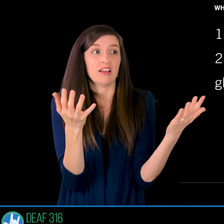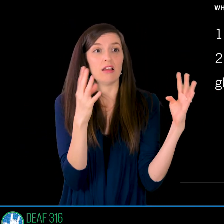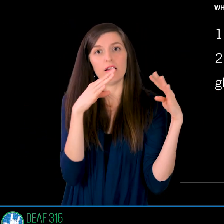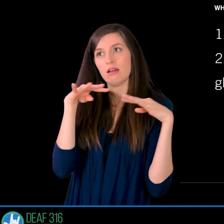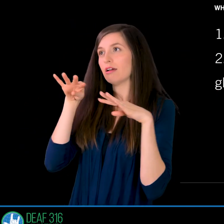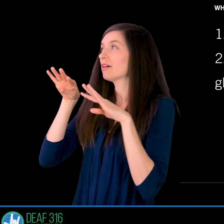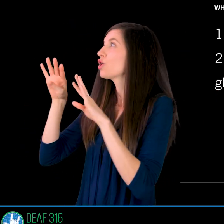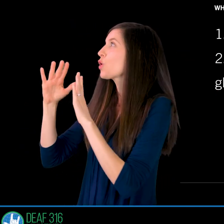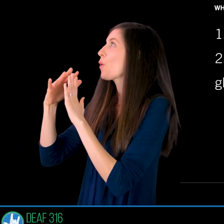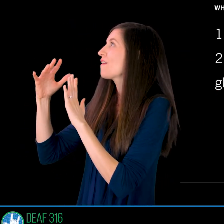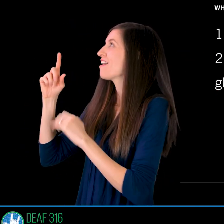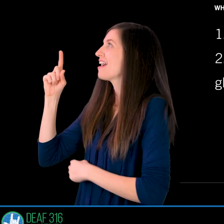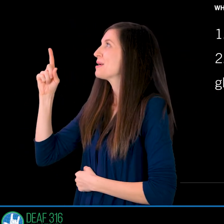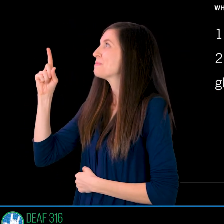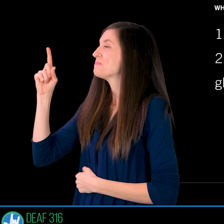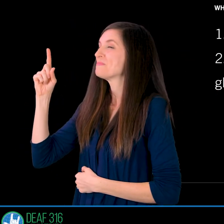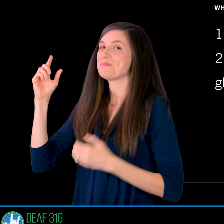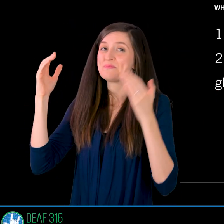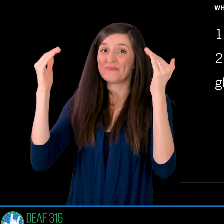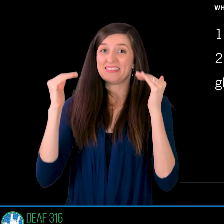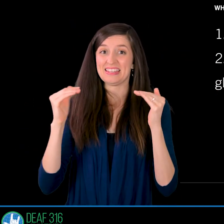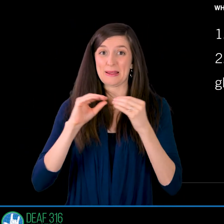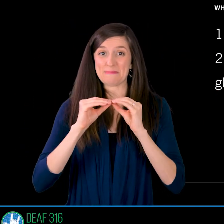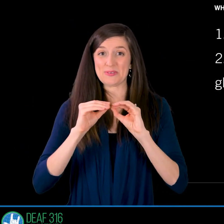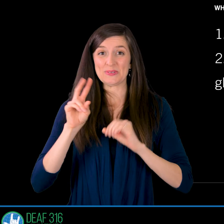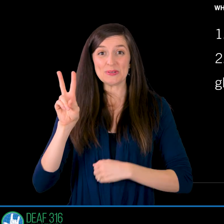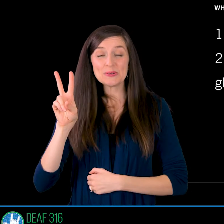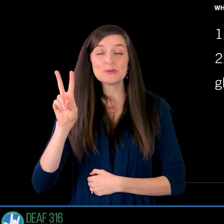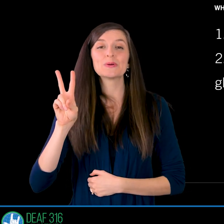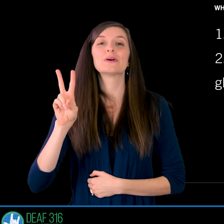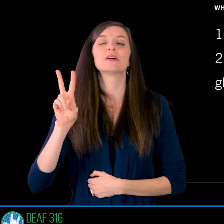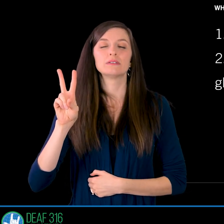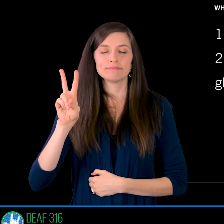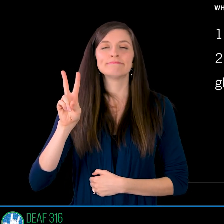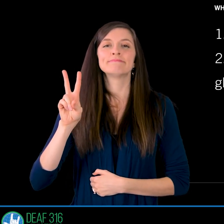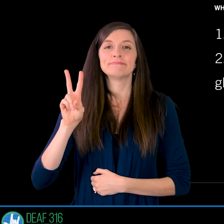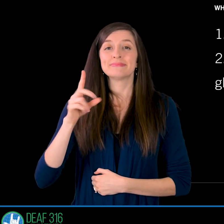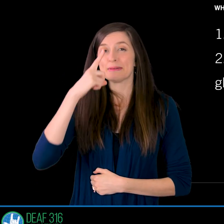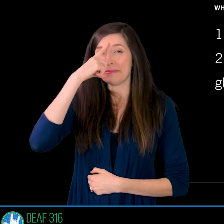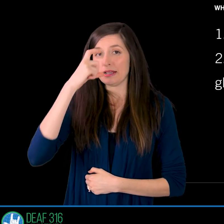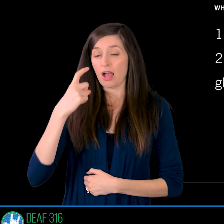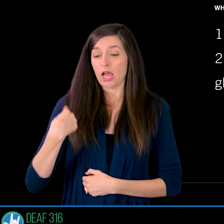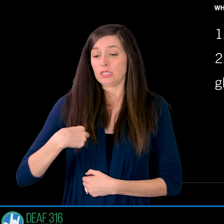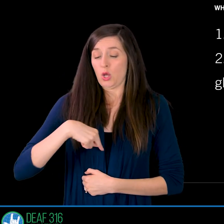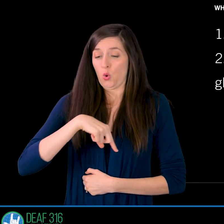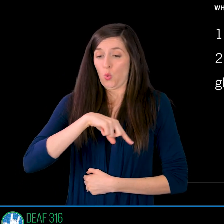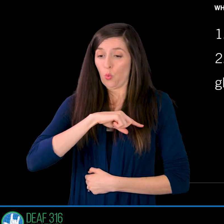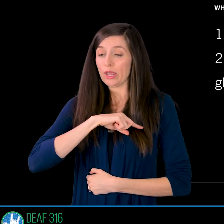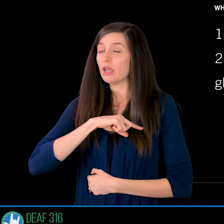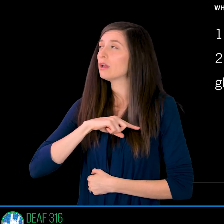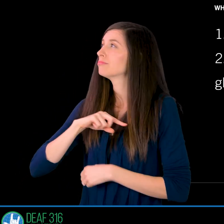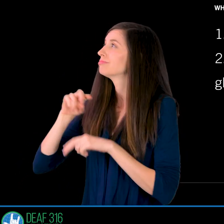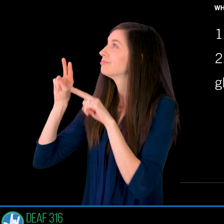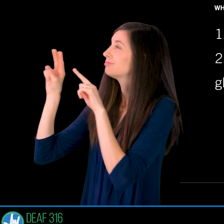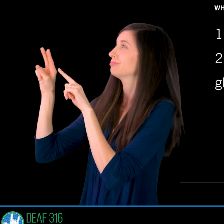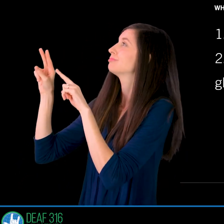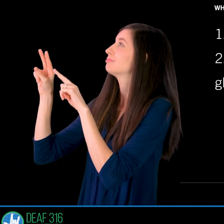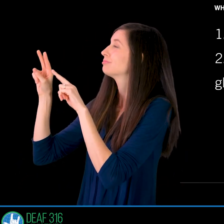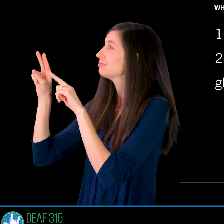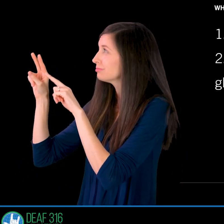for his glory. And the second one we have seen now today is, therefore, it is